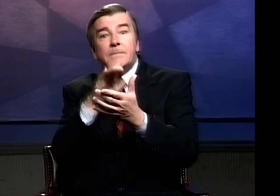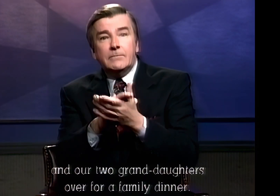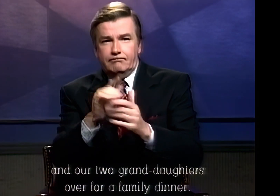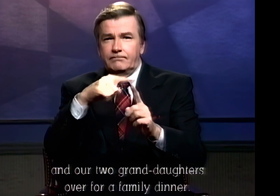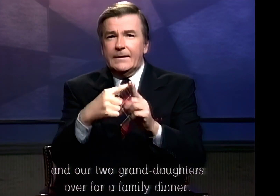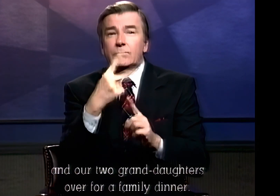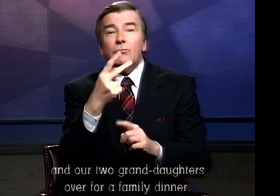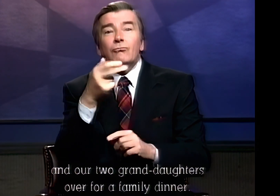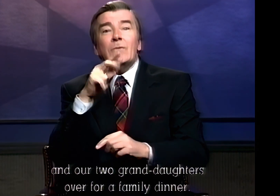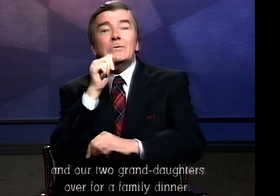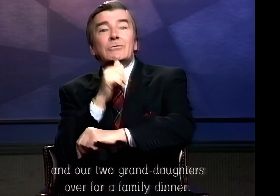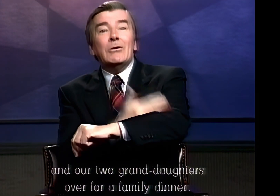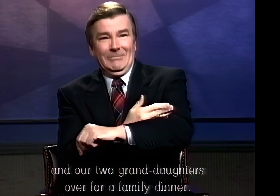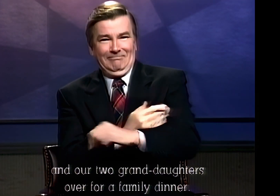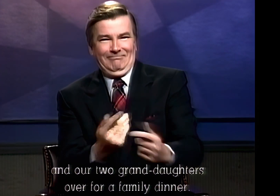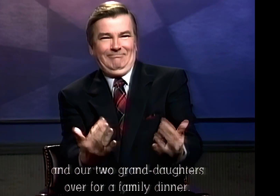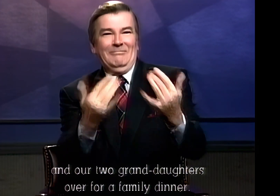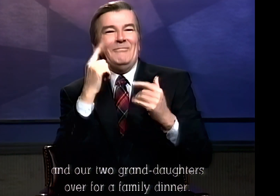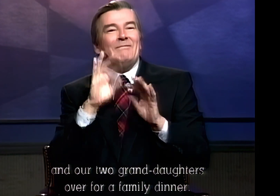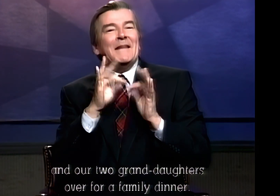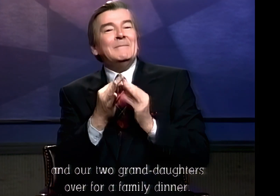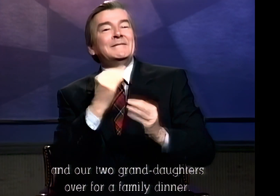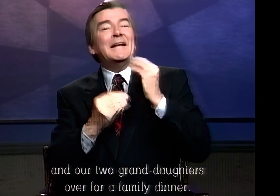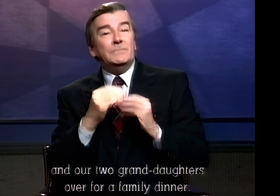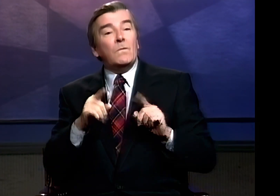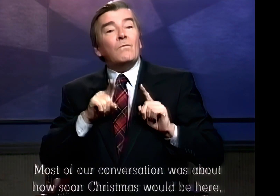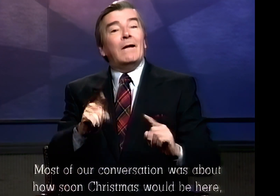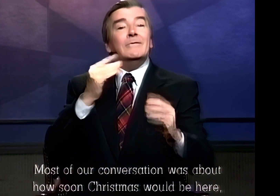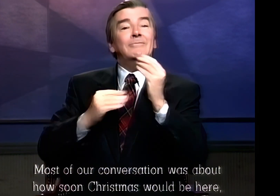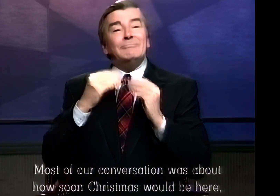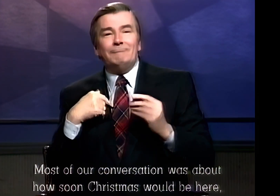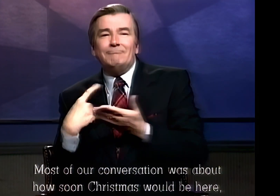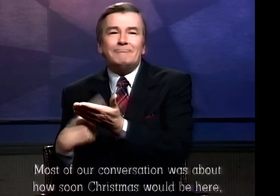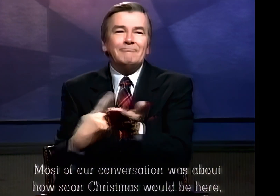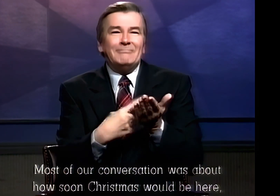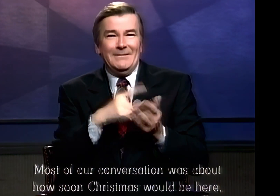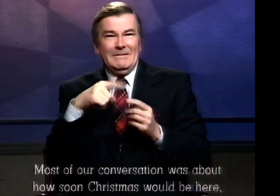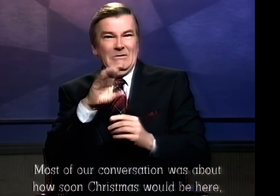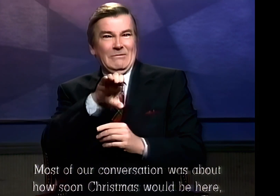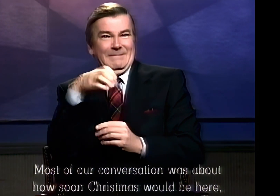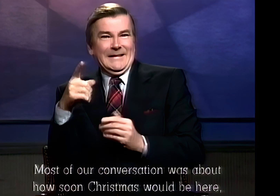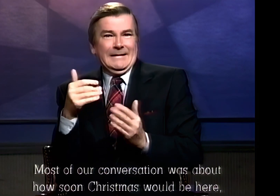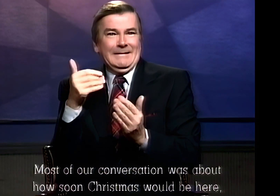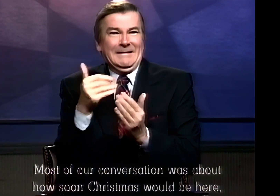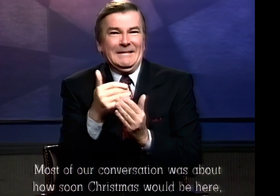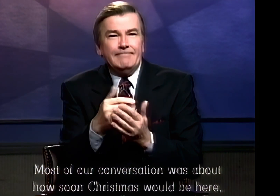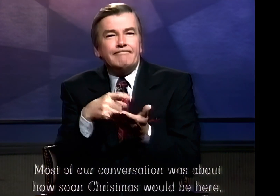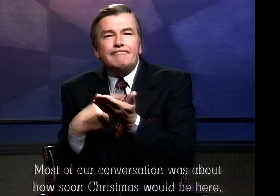2 granddaughters over for a family dinner, and most of our conversation was about how soon Christmas would be here and how many gifts we